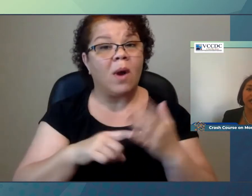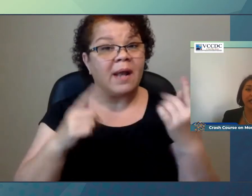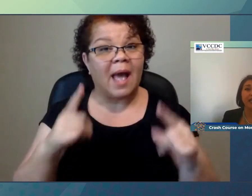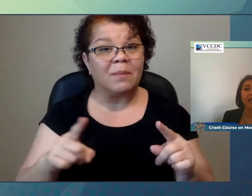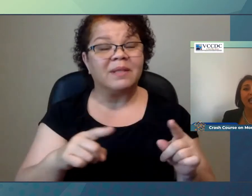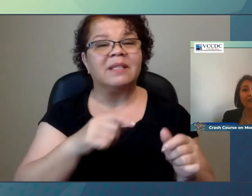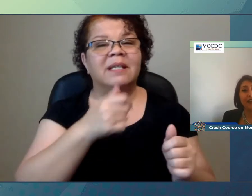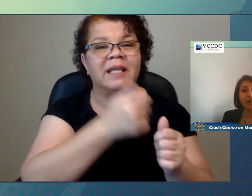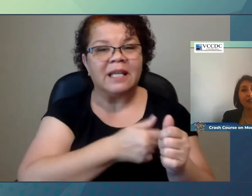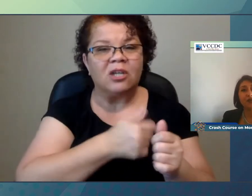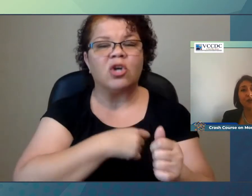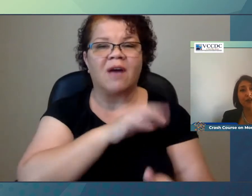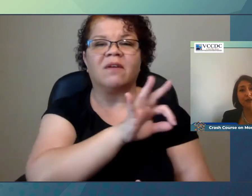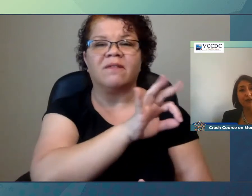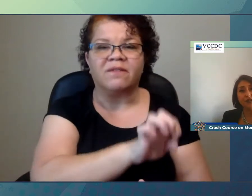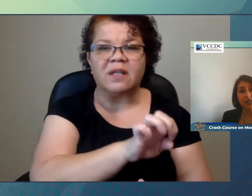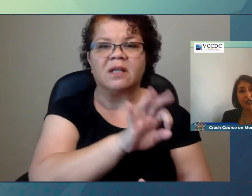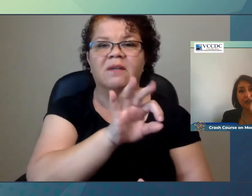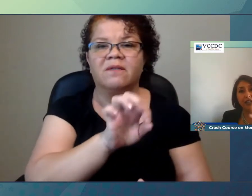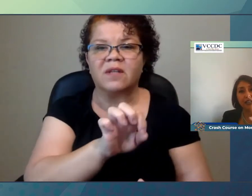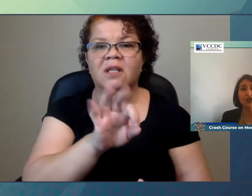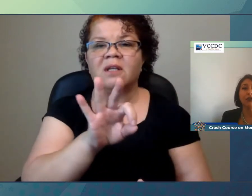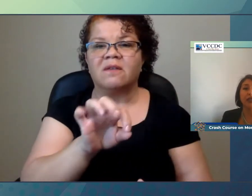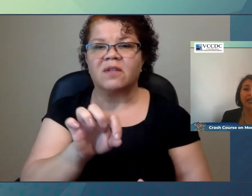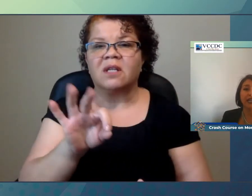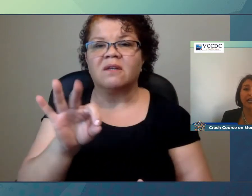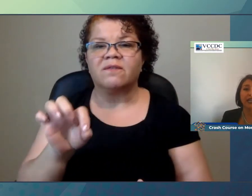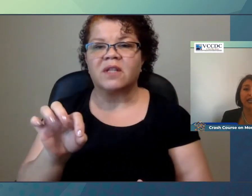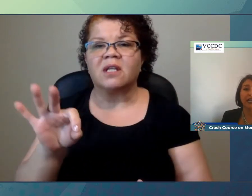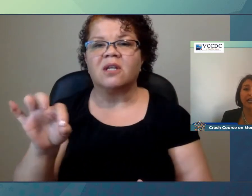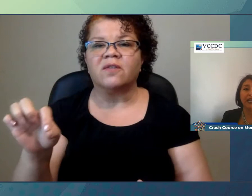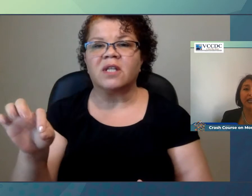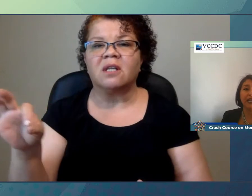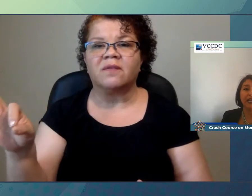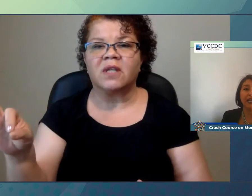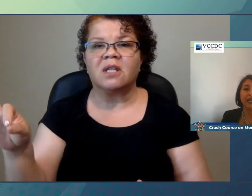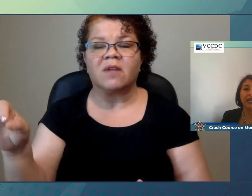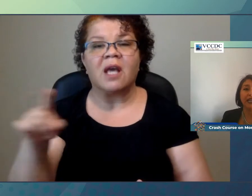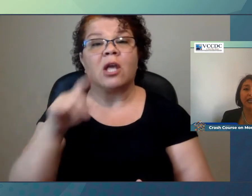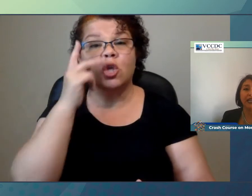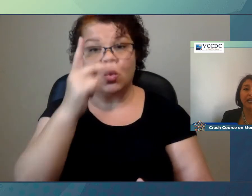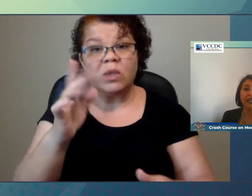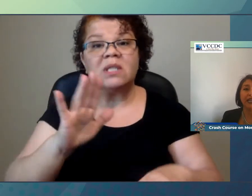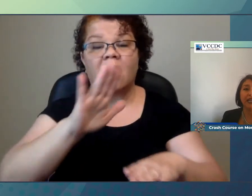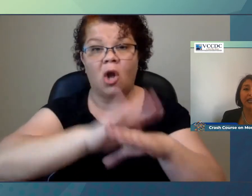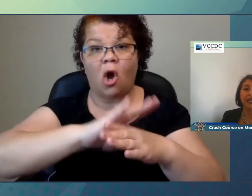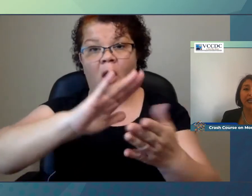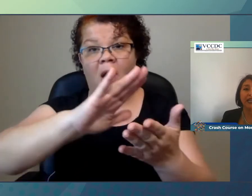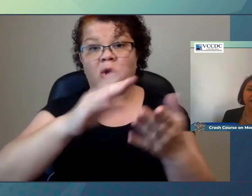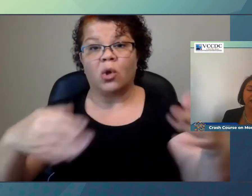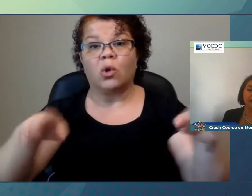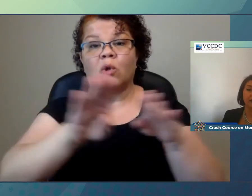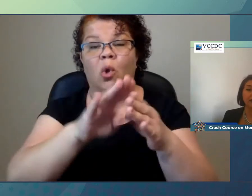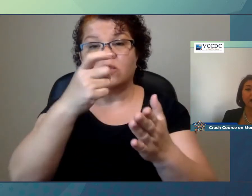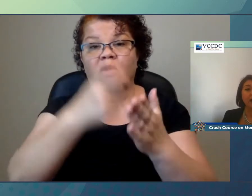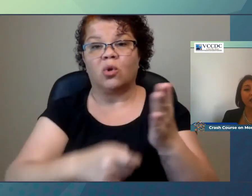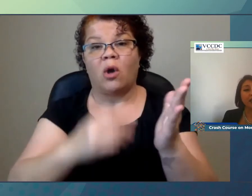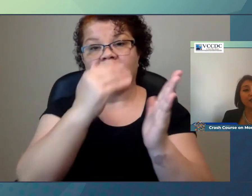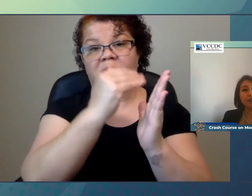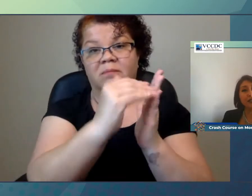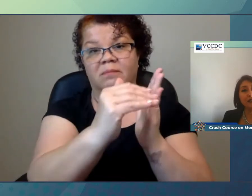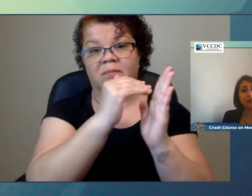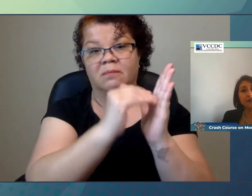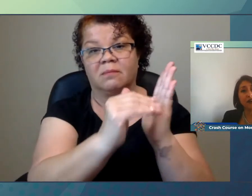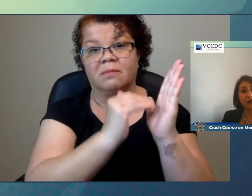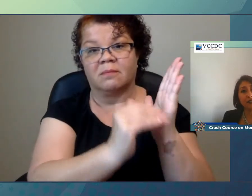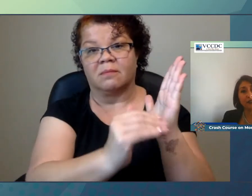involved with that. And that is where you will see, again, your line itemization of closing costs.